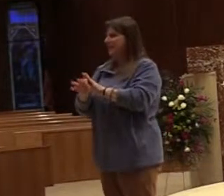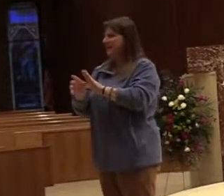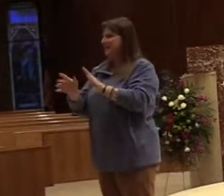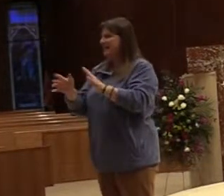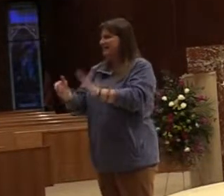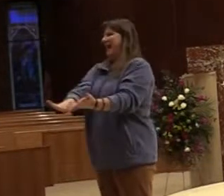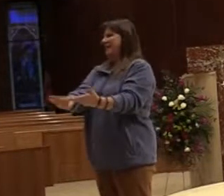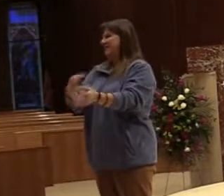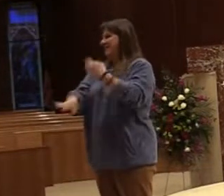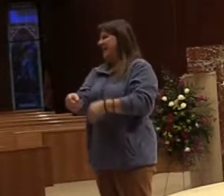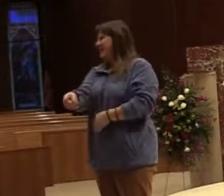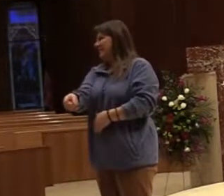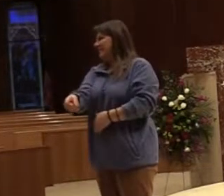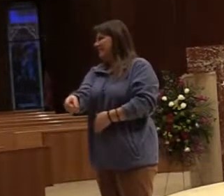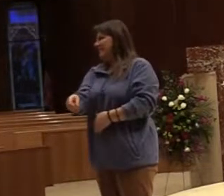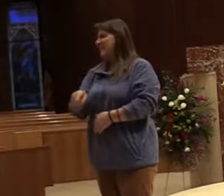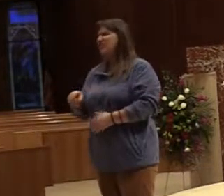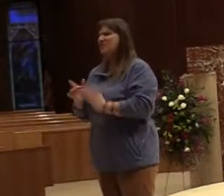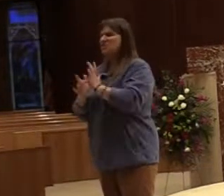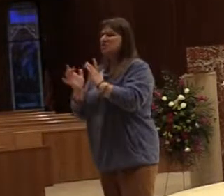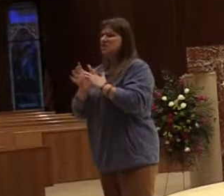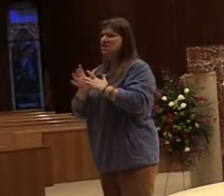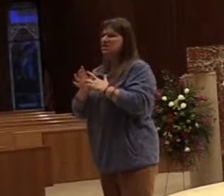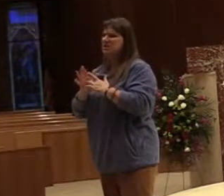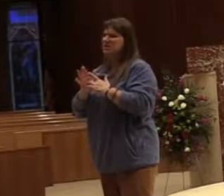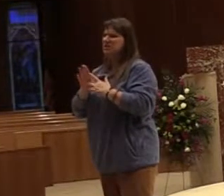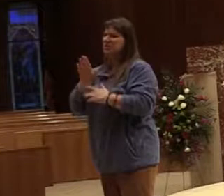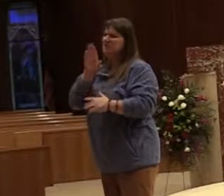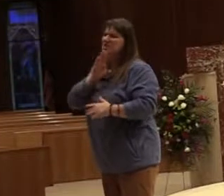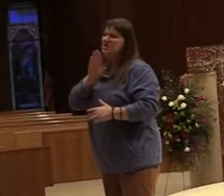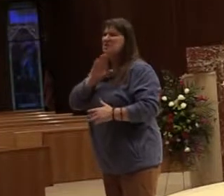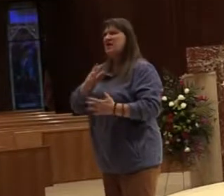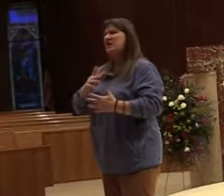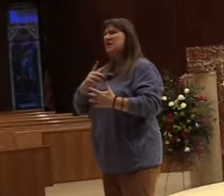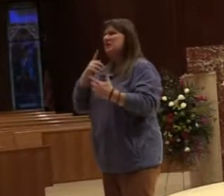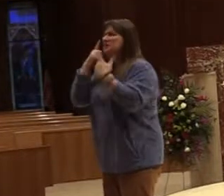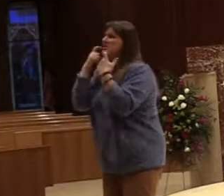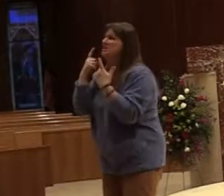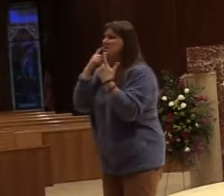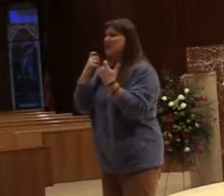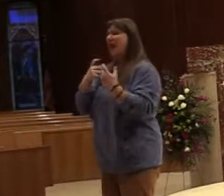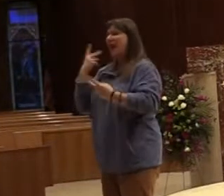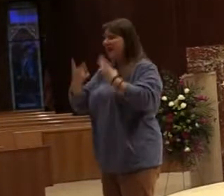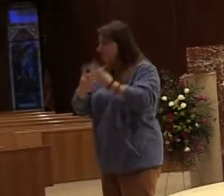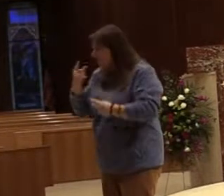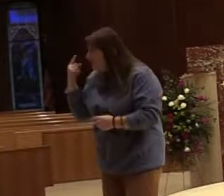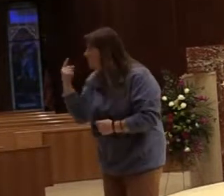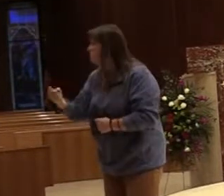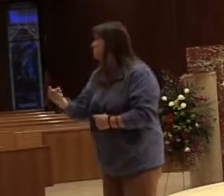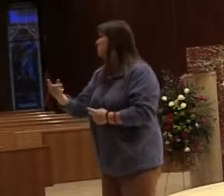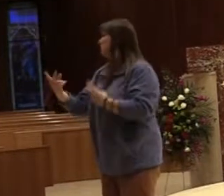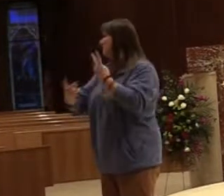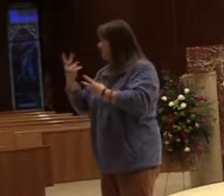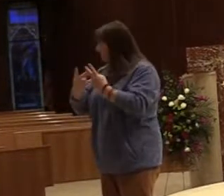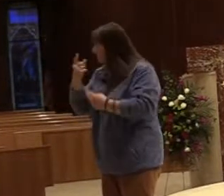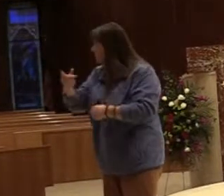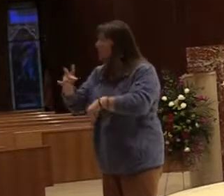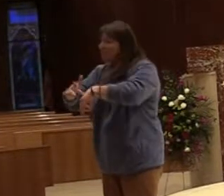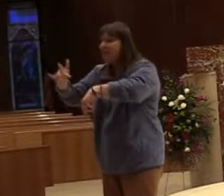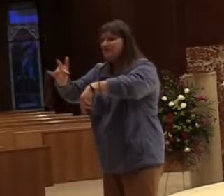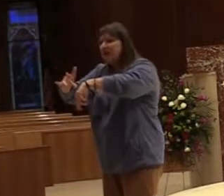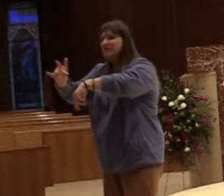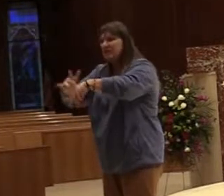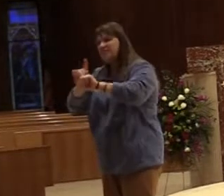This cry was that of a frustrated desire. He had visited the city several times in his life with